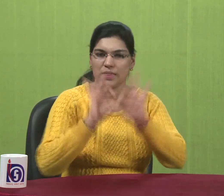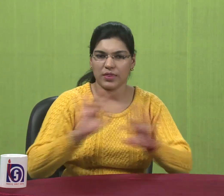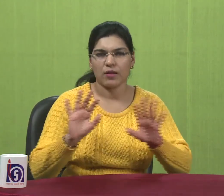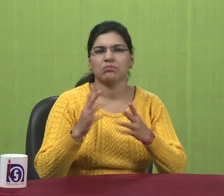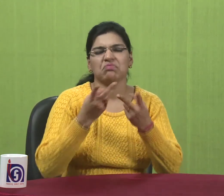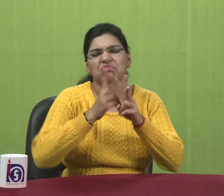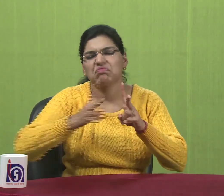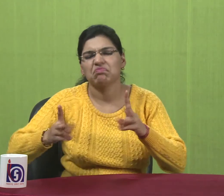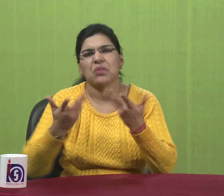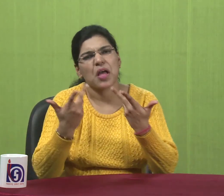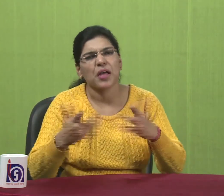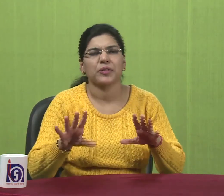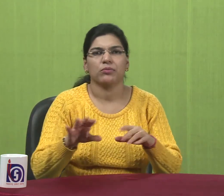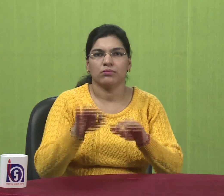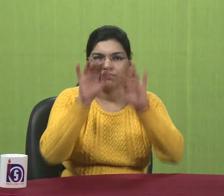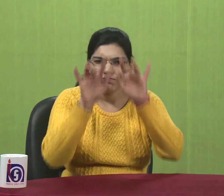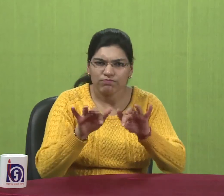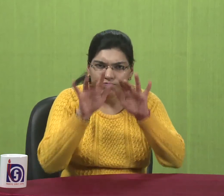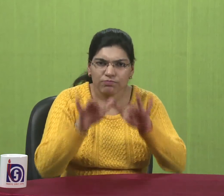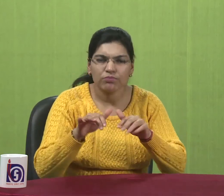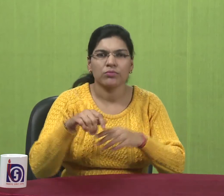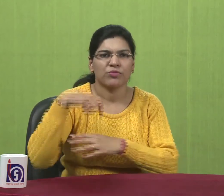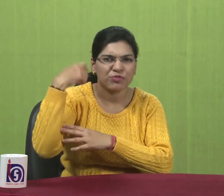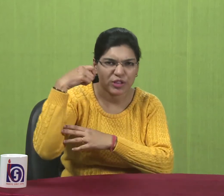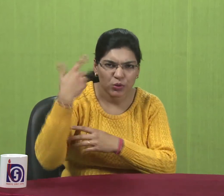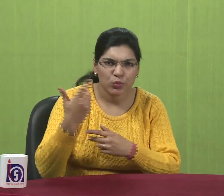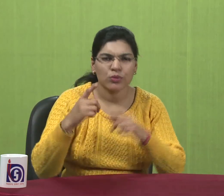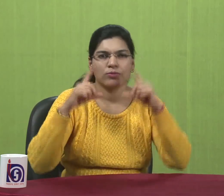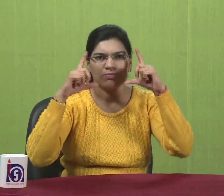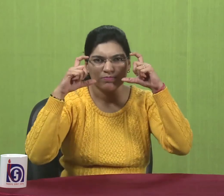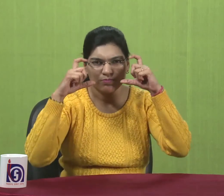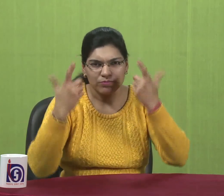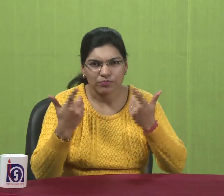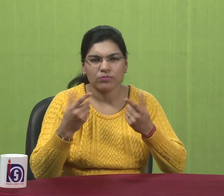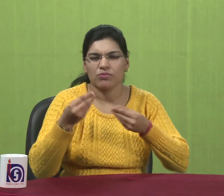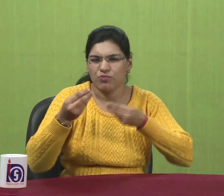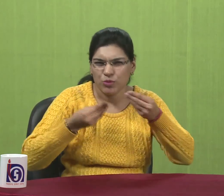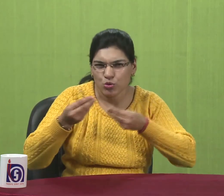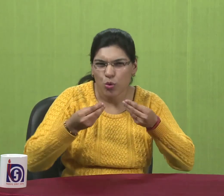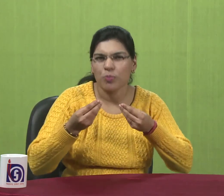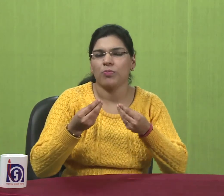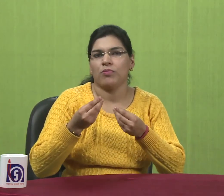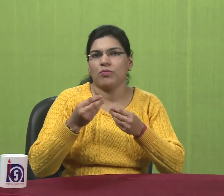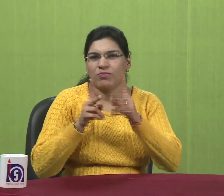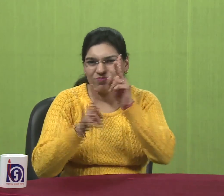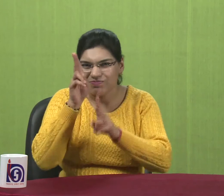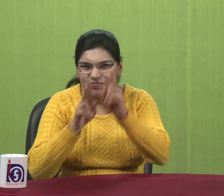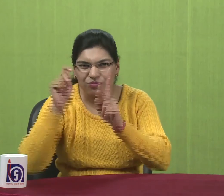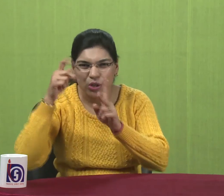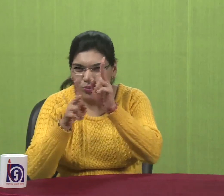So after all these workings are done, now we see that how do we create a new folder. A new folder is displayed with